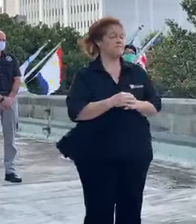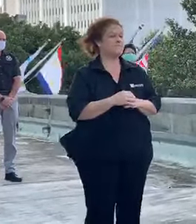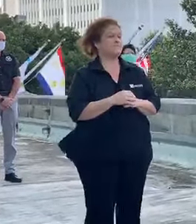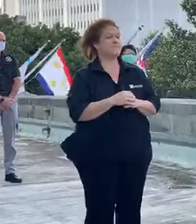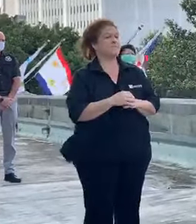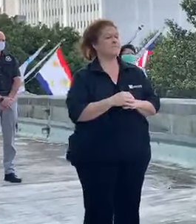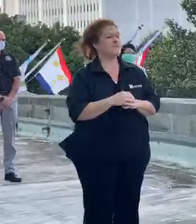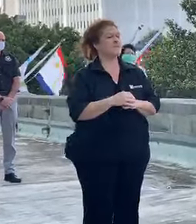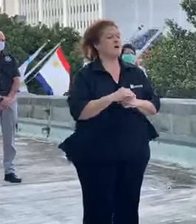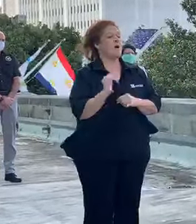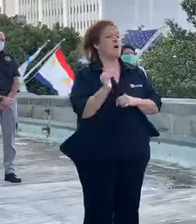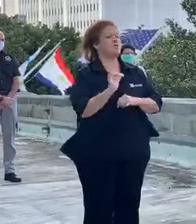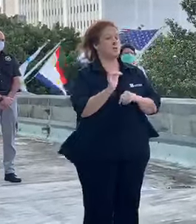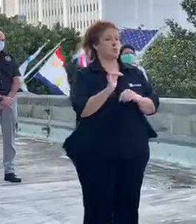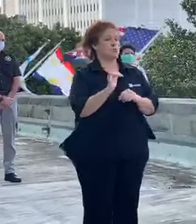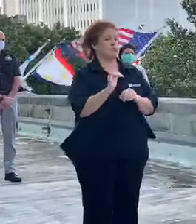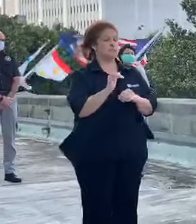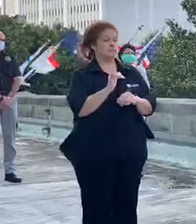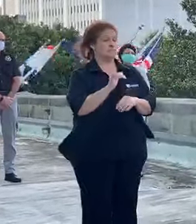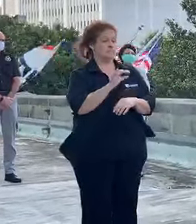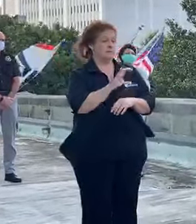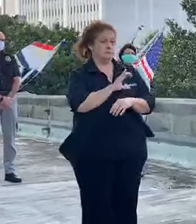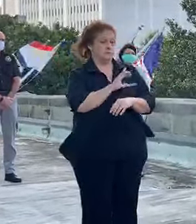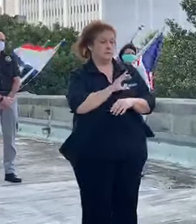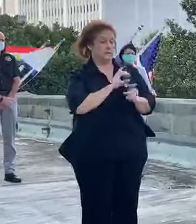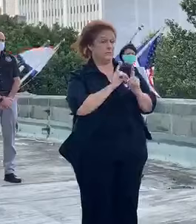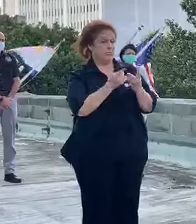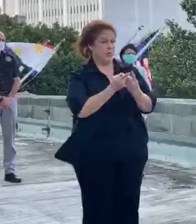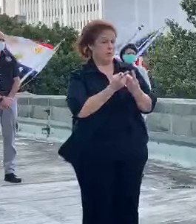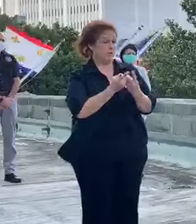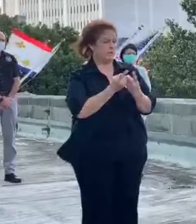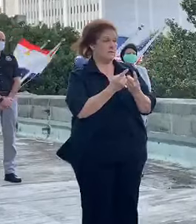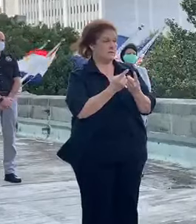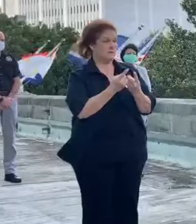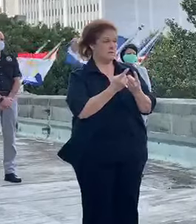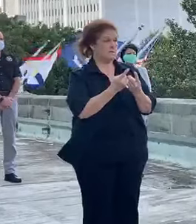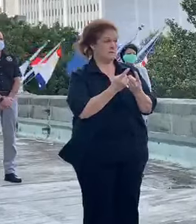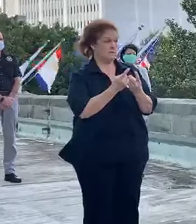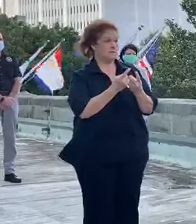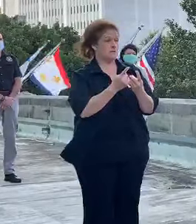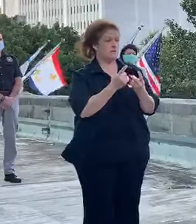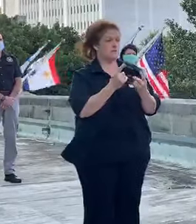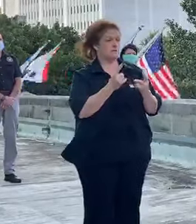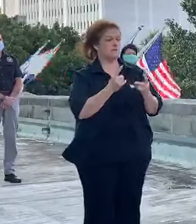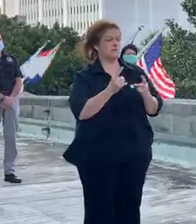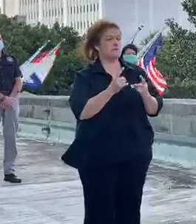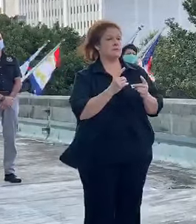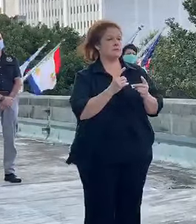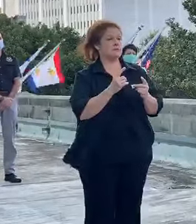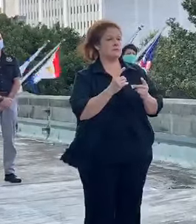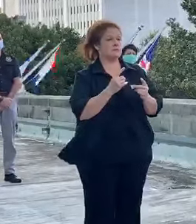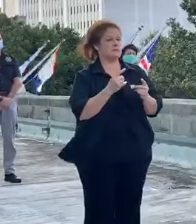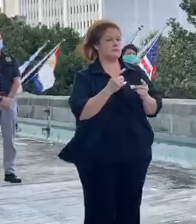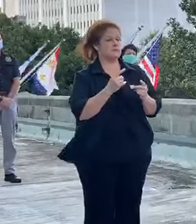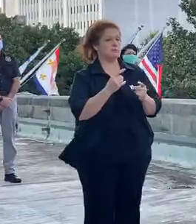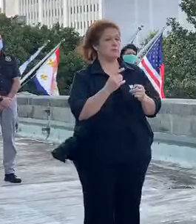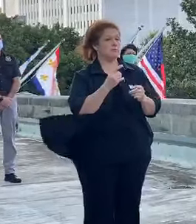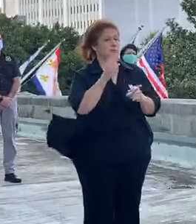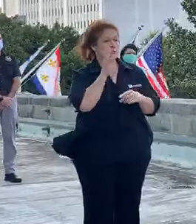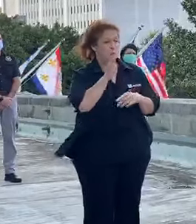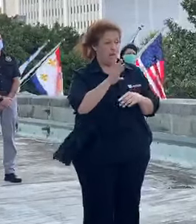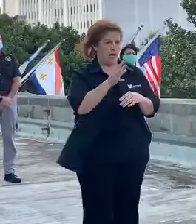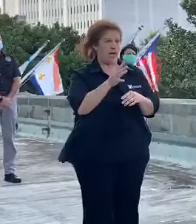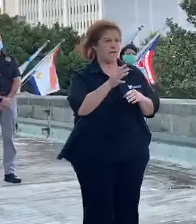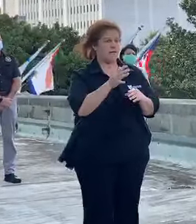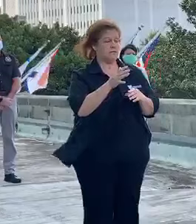Also, changes at the New Orleans Police Department will include the opening or continuing opening of our 8